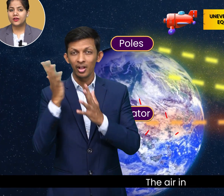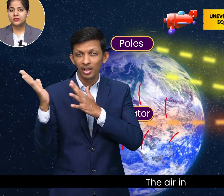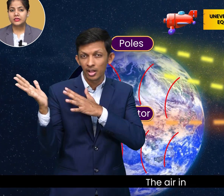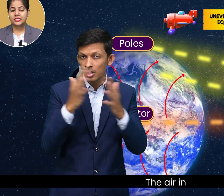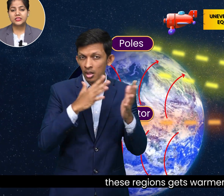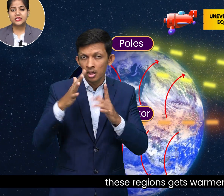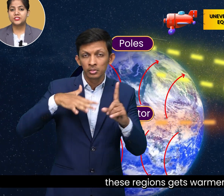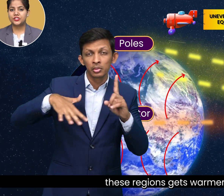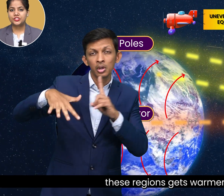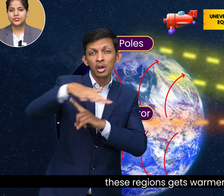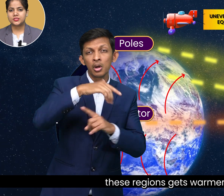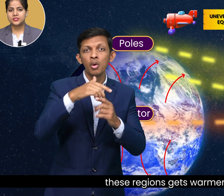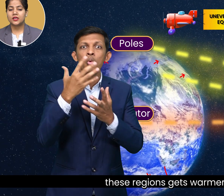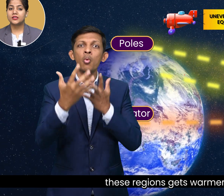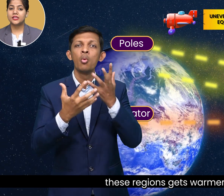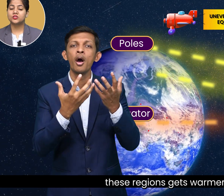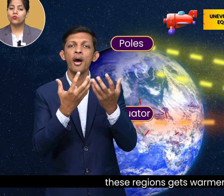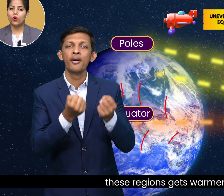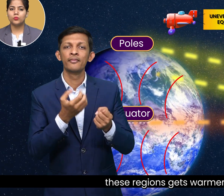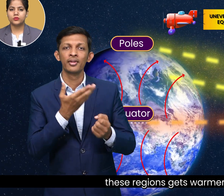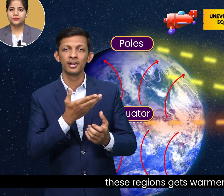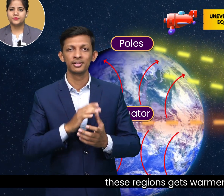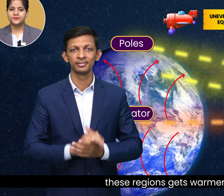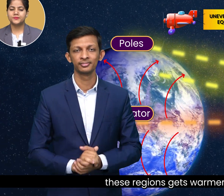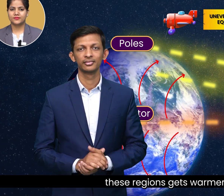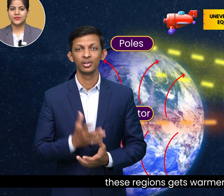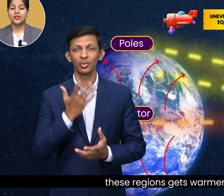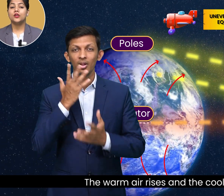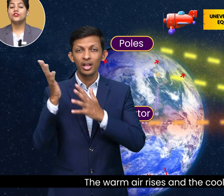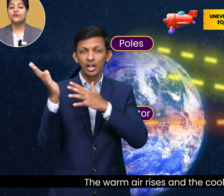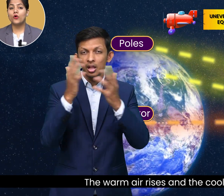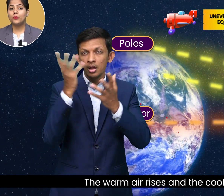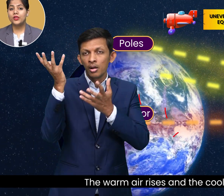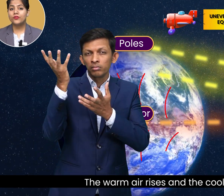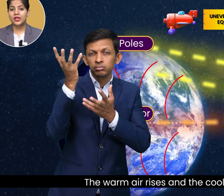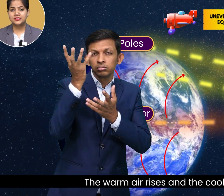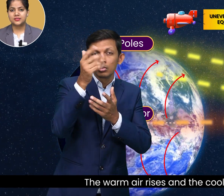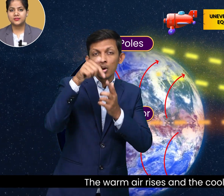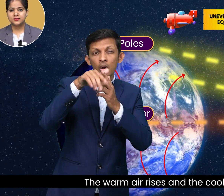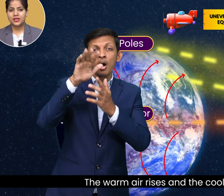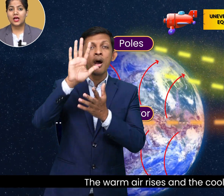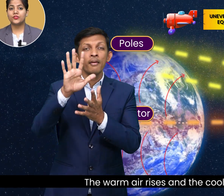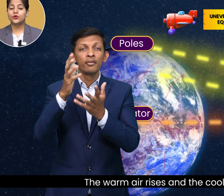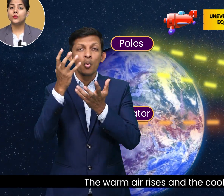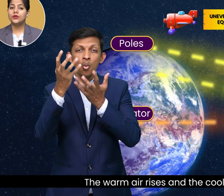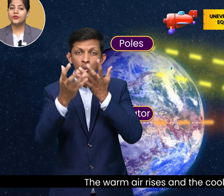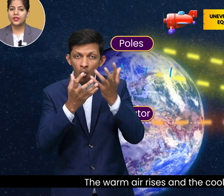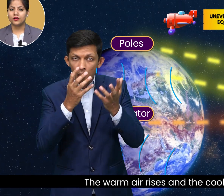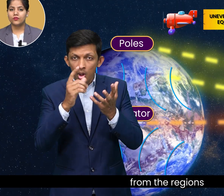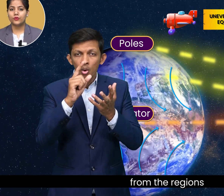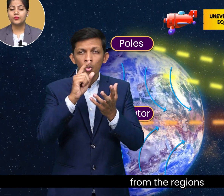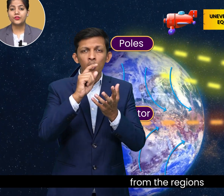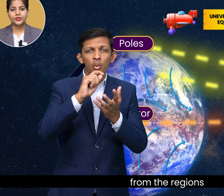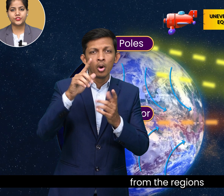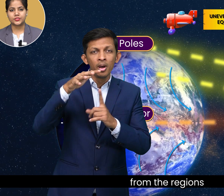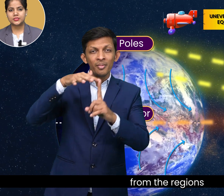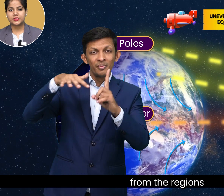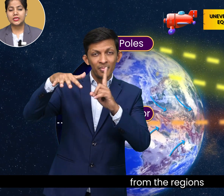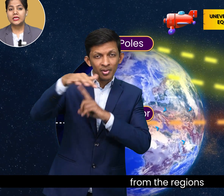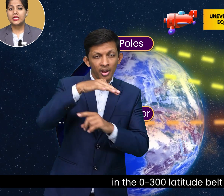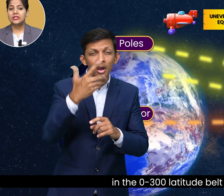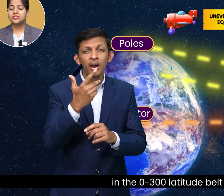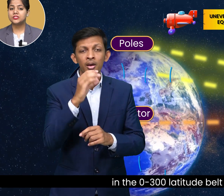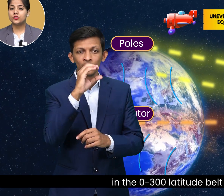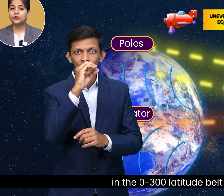The air in these regions gets warmer. The warm air rises and the cooler air from the